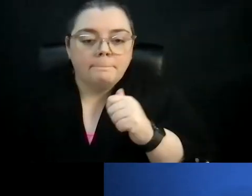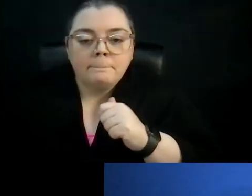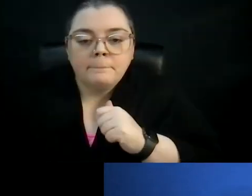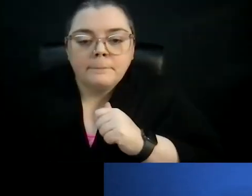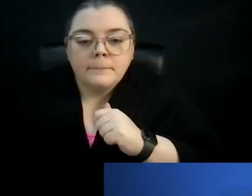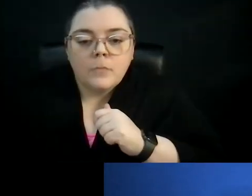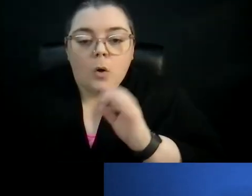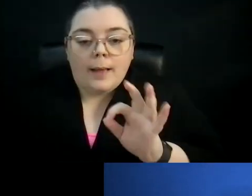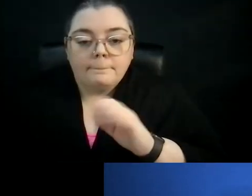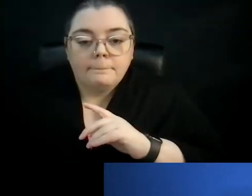Okay.